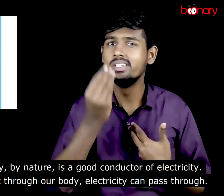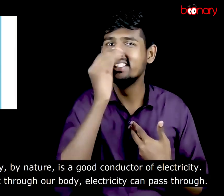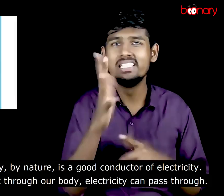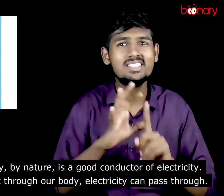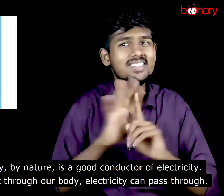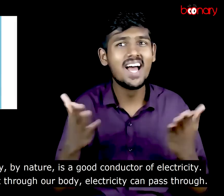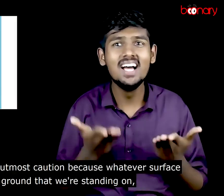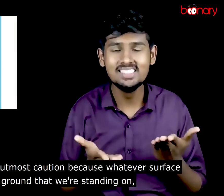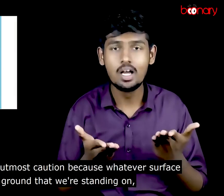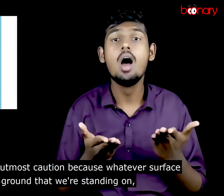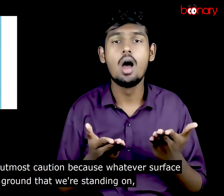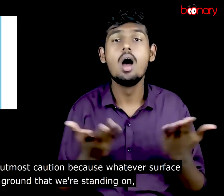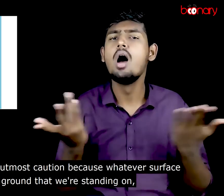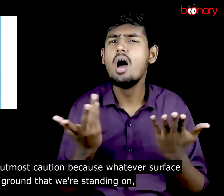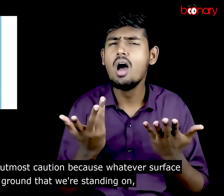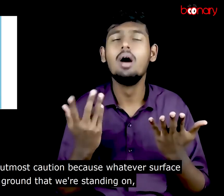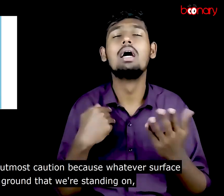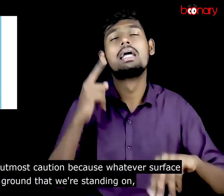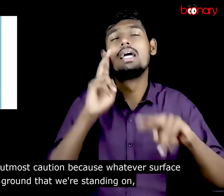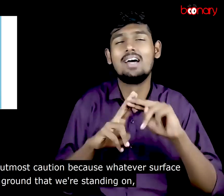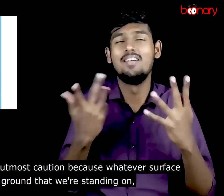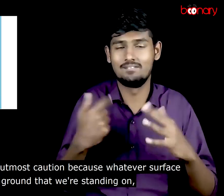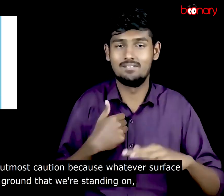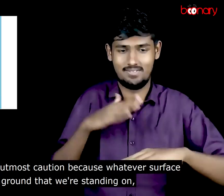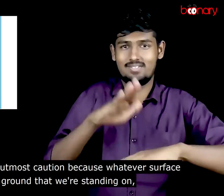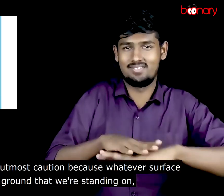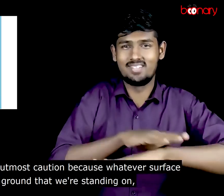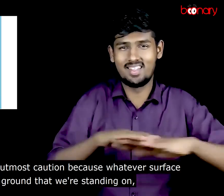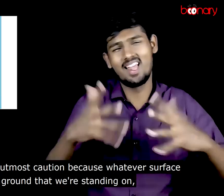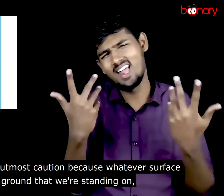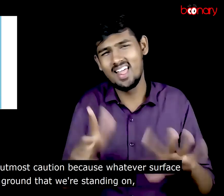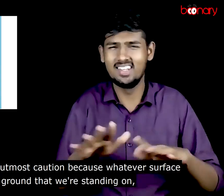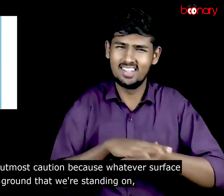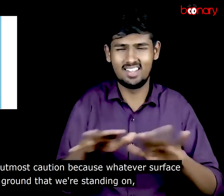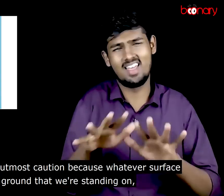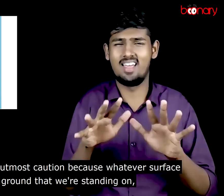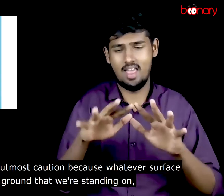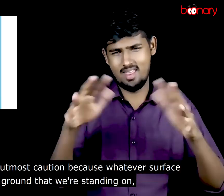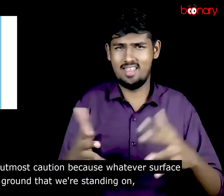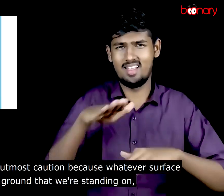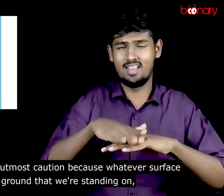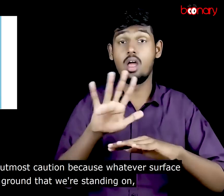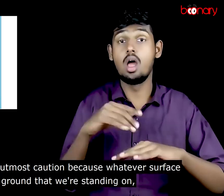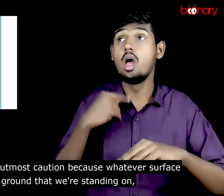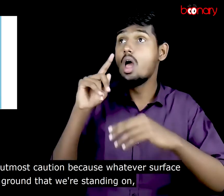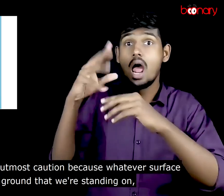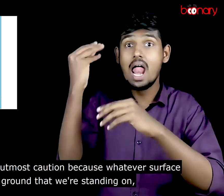through. This requires utmost caution because whatever surface or ground that we are standing